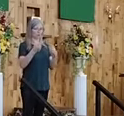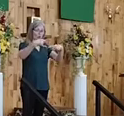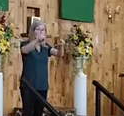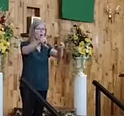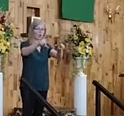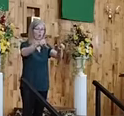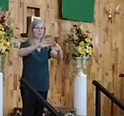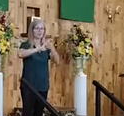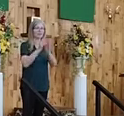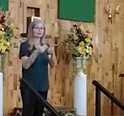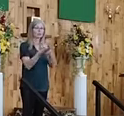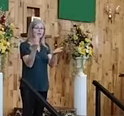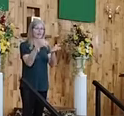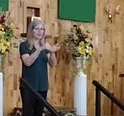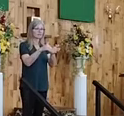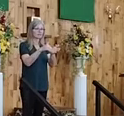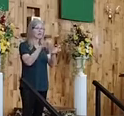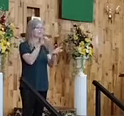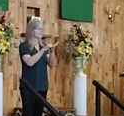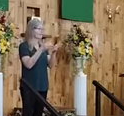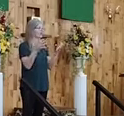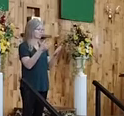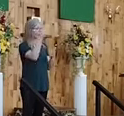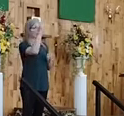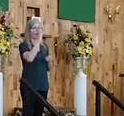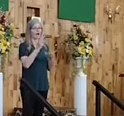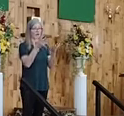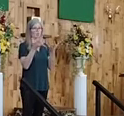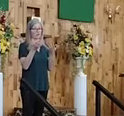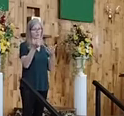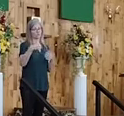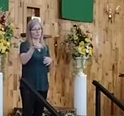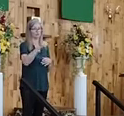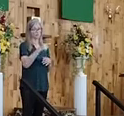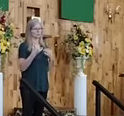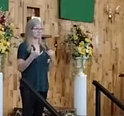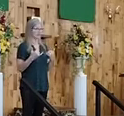and be restored. This is what God is asking of you today.